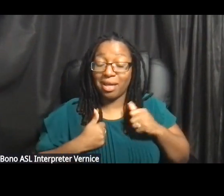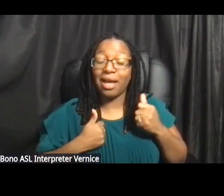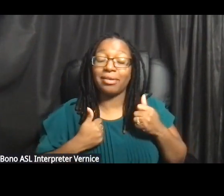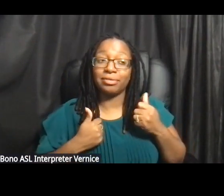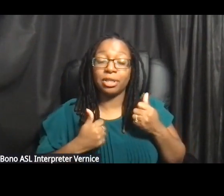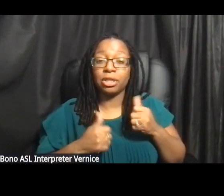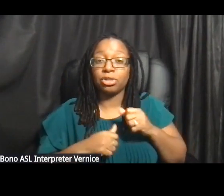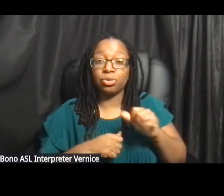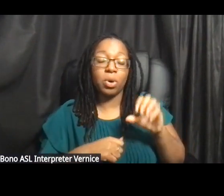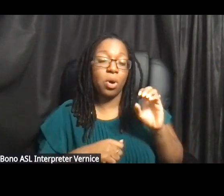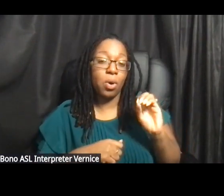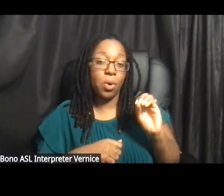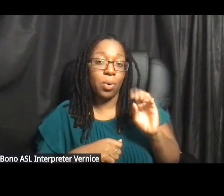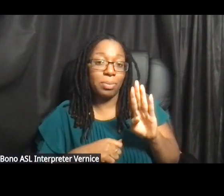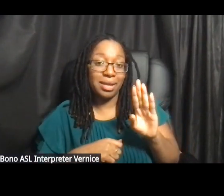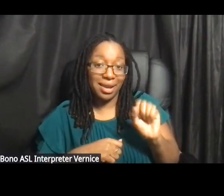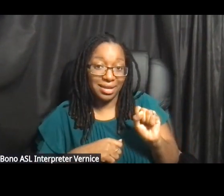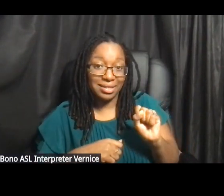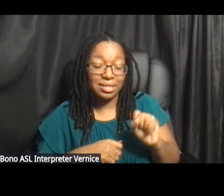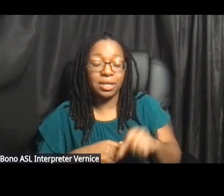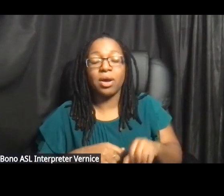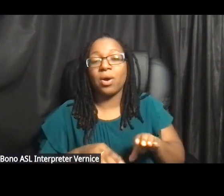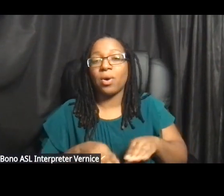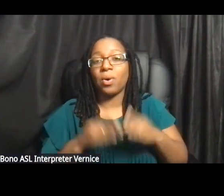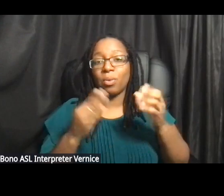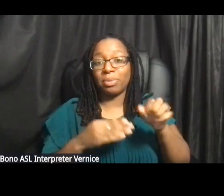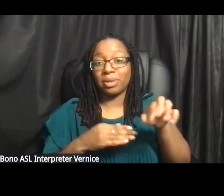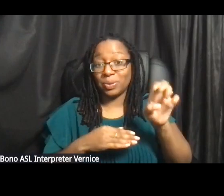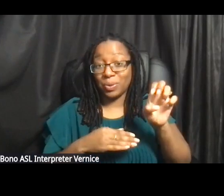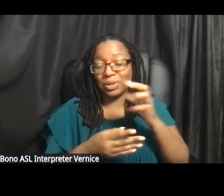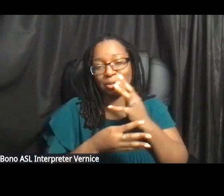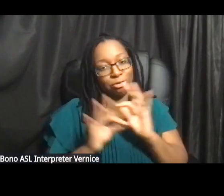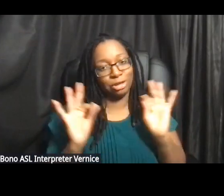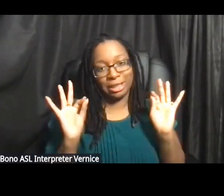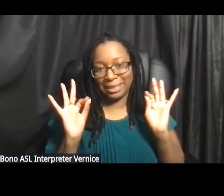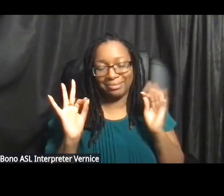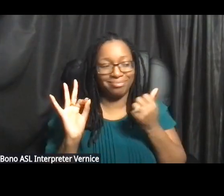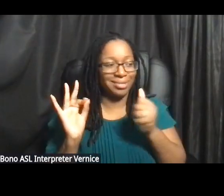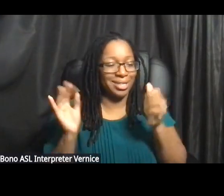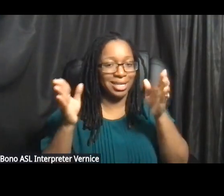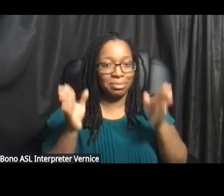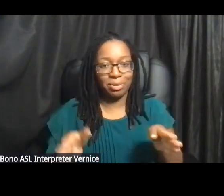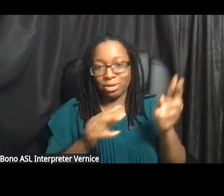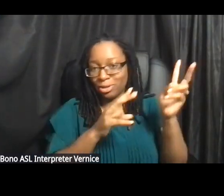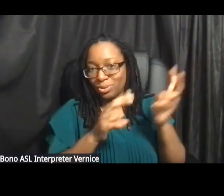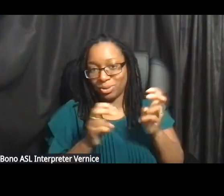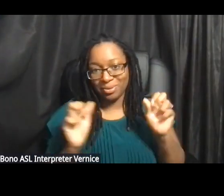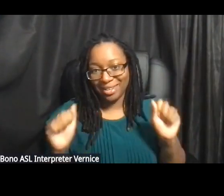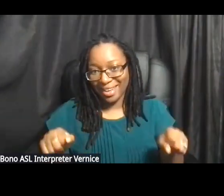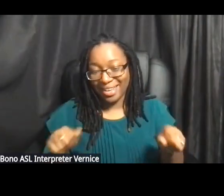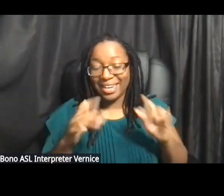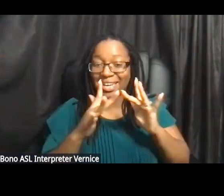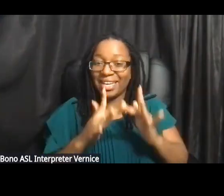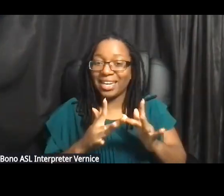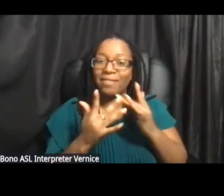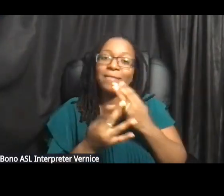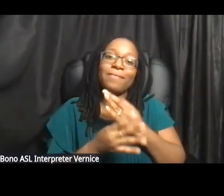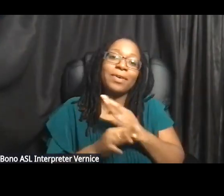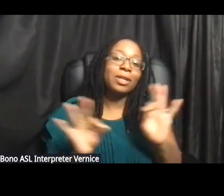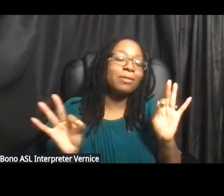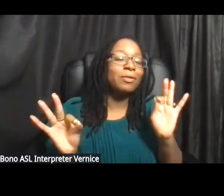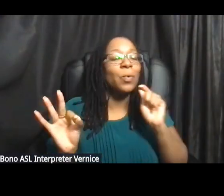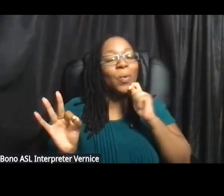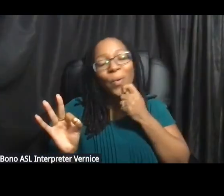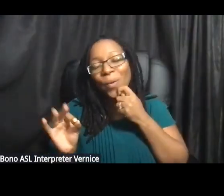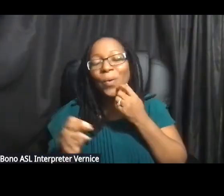or OBS, is free and open source. Anyone can download and use it. The internet is full of cool free stuff that